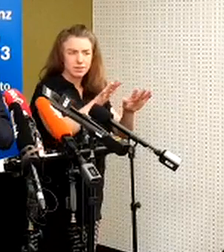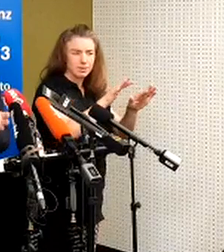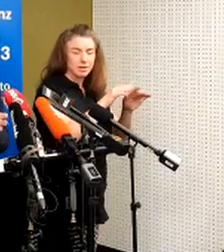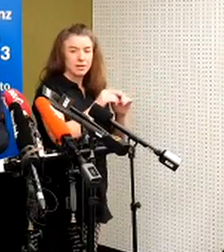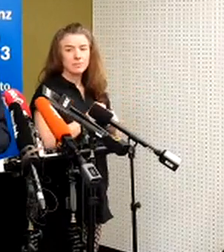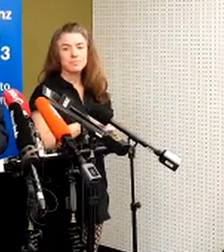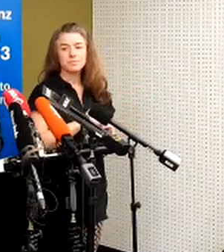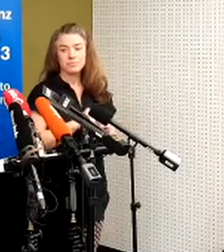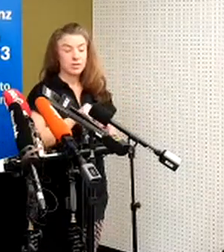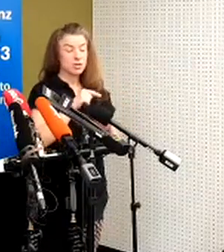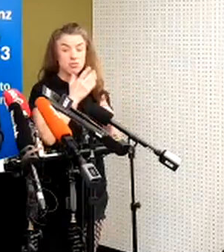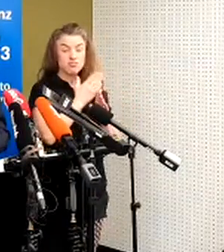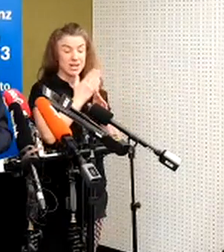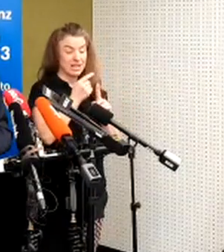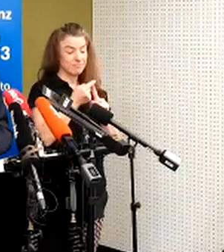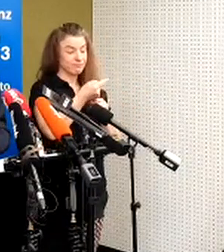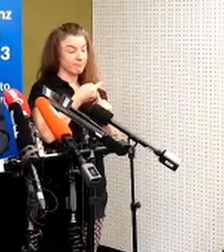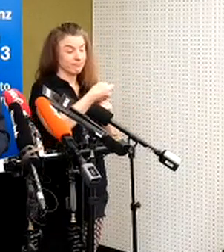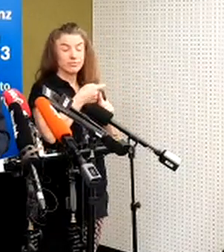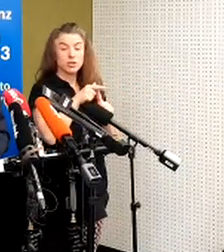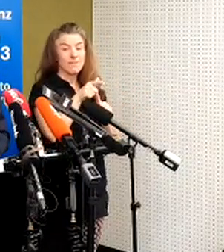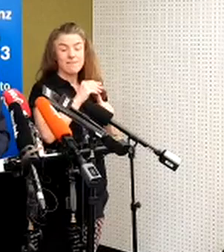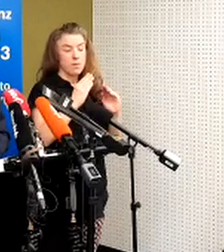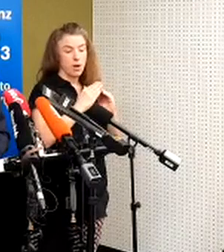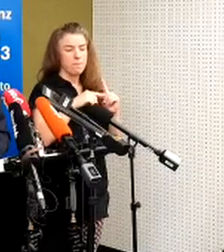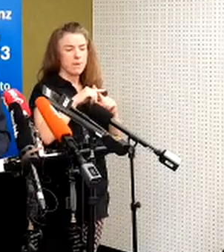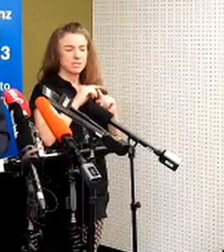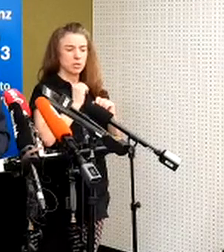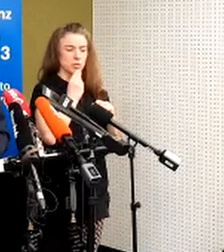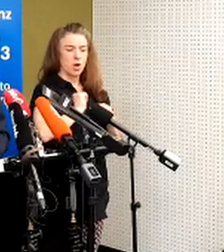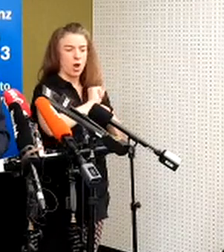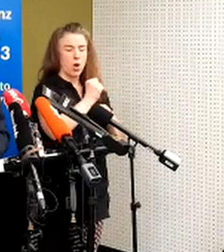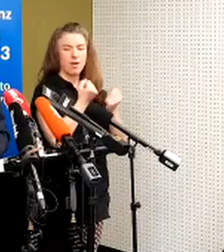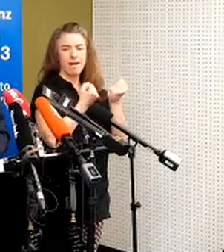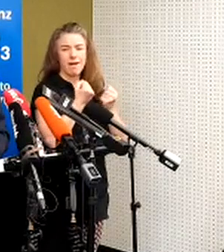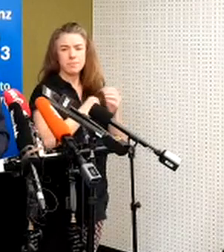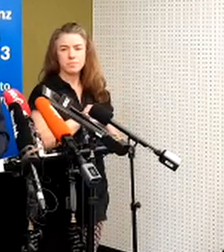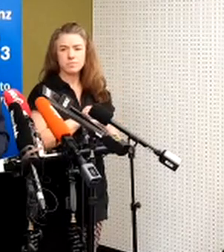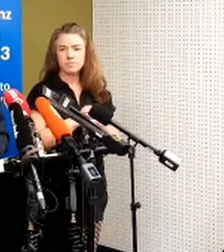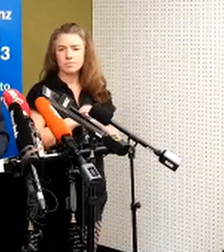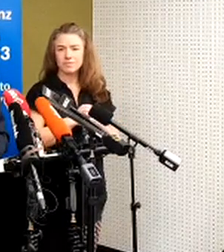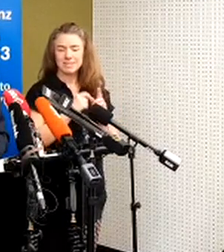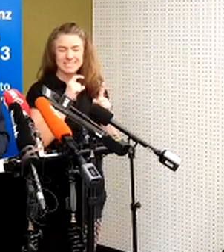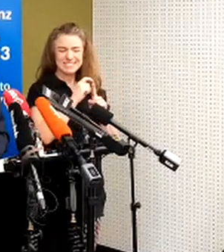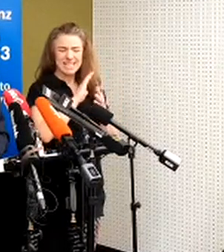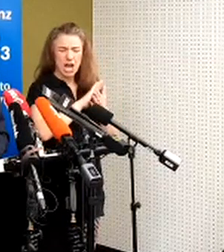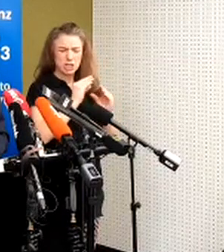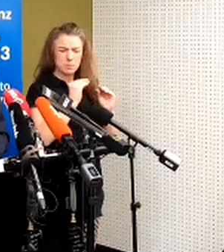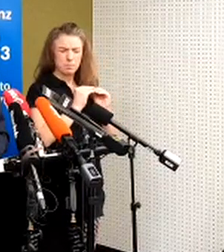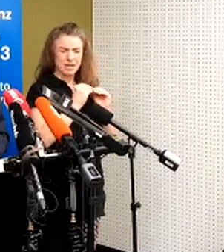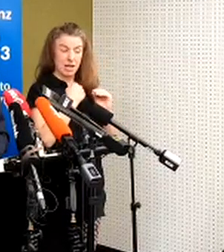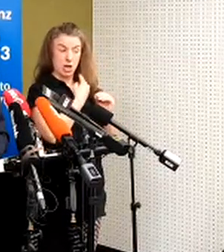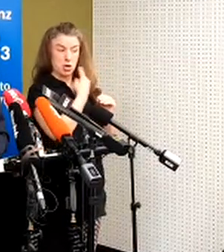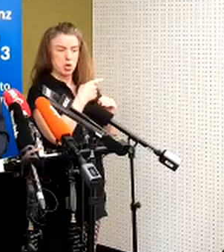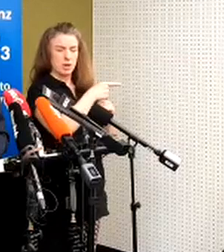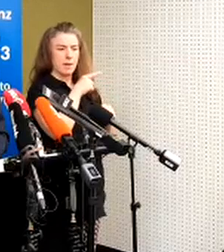travelled far, and all the travel they had done was in private vehicles. Okay. I'm hearing from suppliers that DHBs have been panic buying